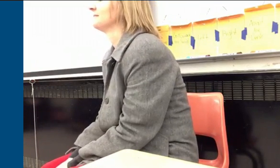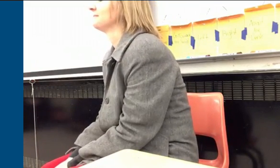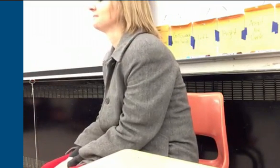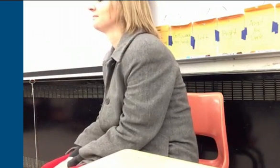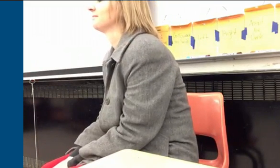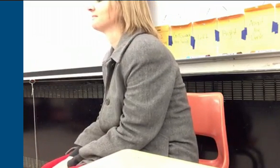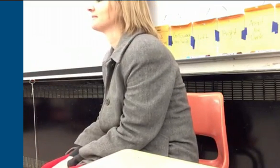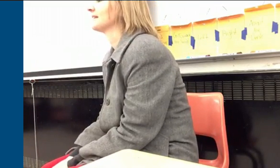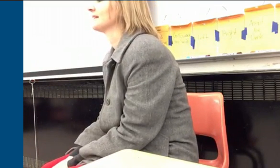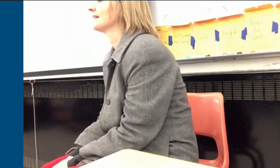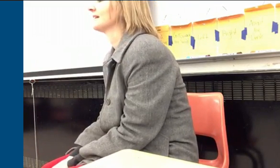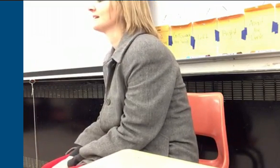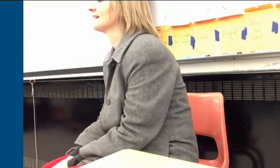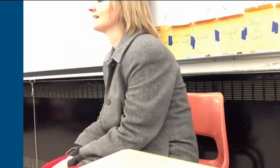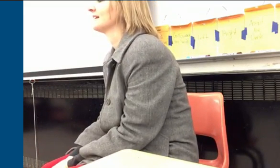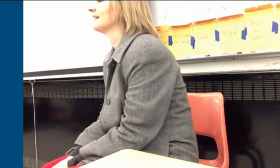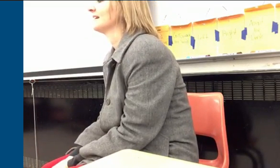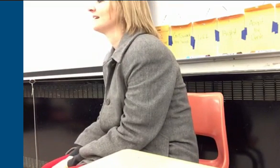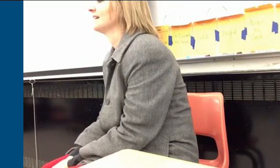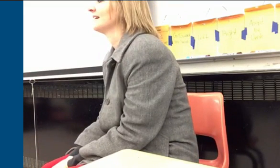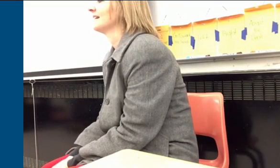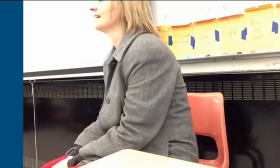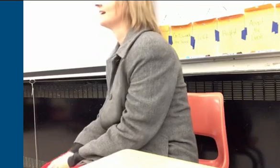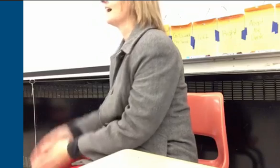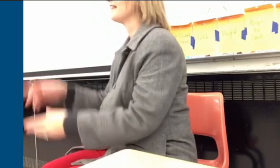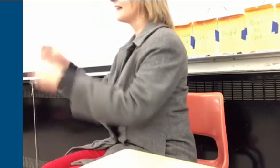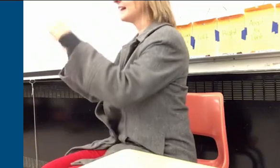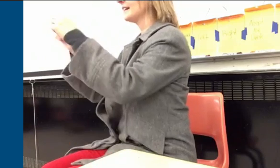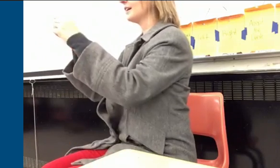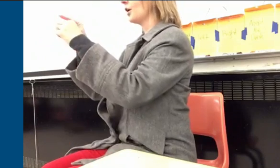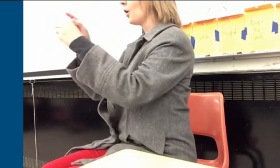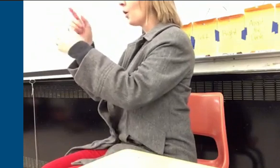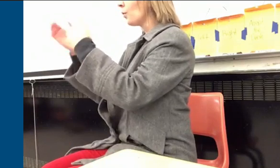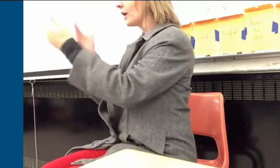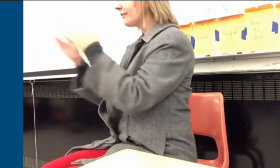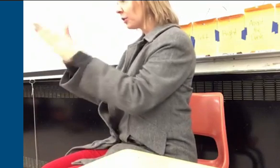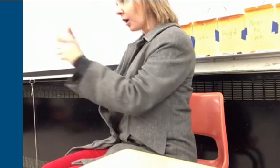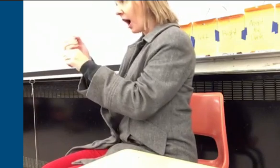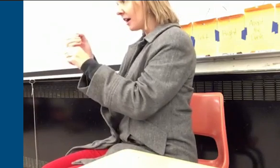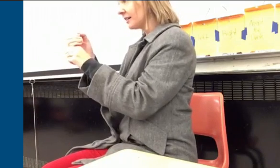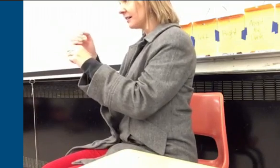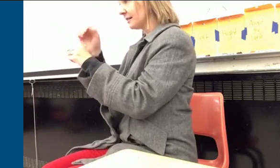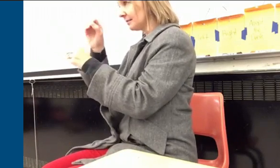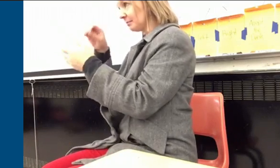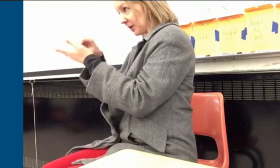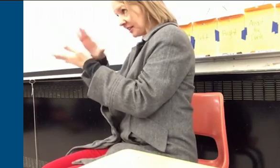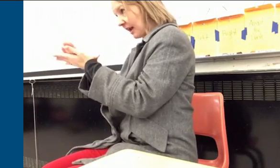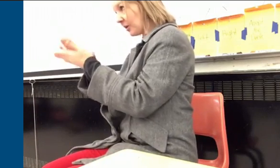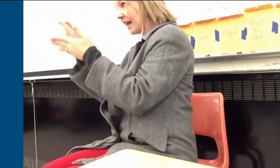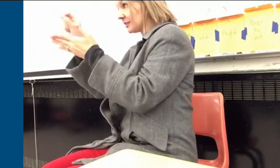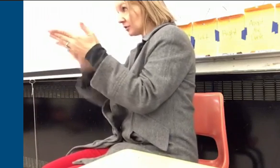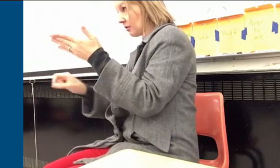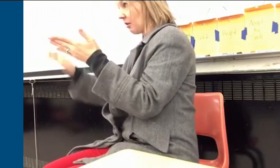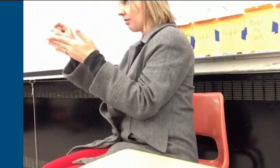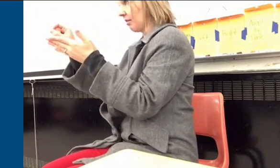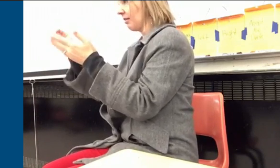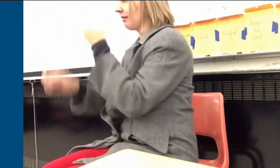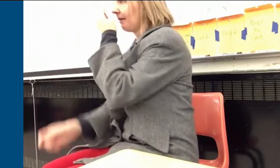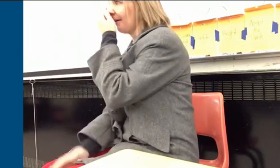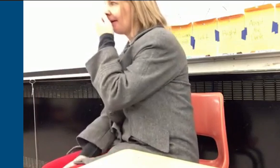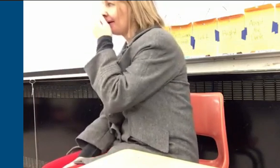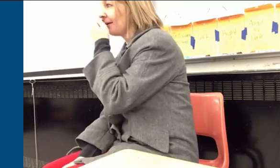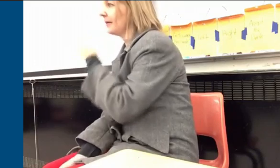And then in a circle, you need to put how many your group got, and you need to circle it. How many group got, and you need to circle